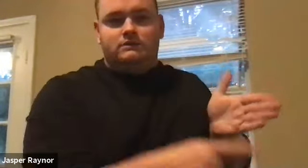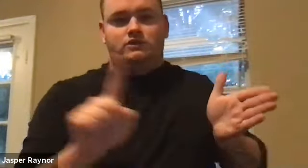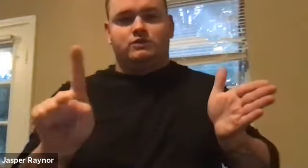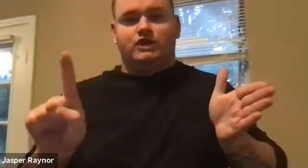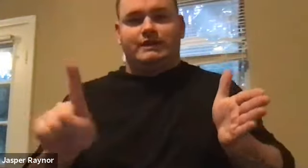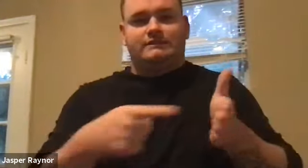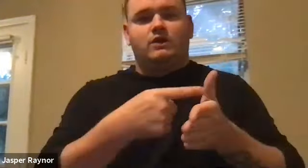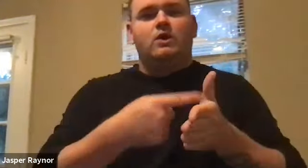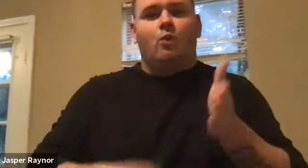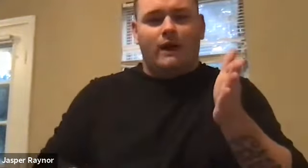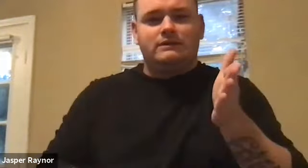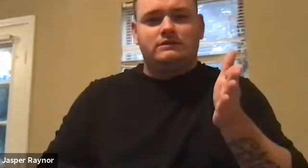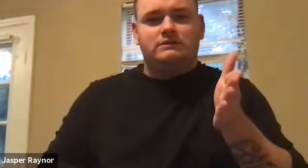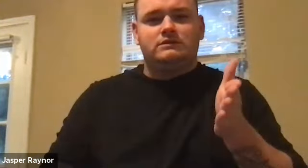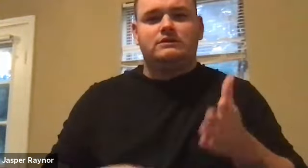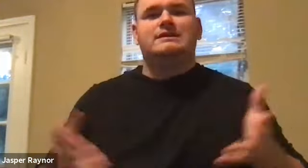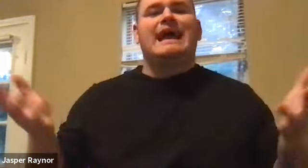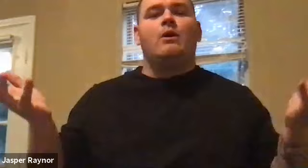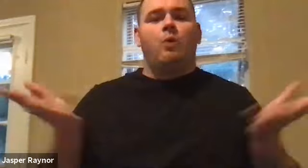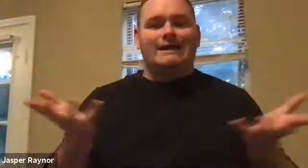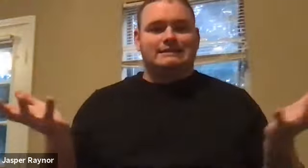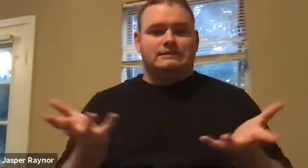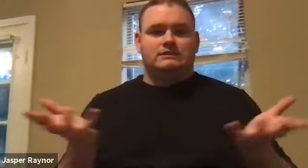Just with your index finger. What? And what?